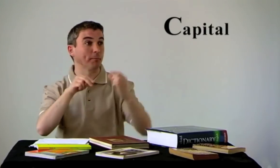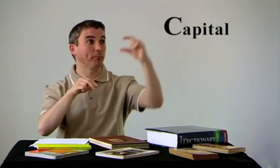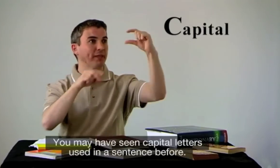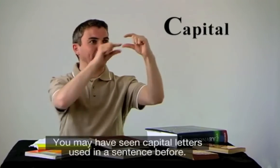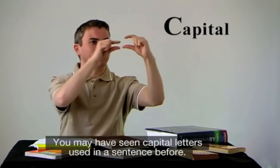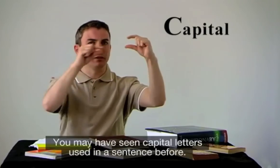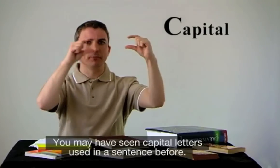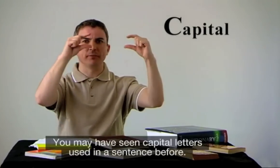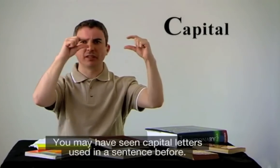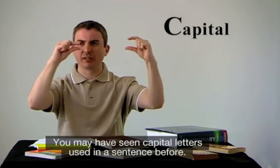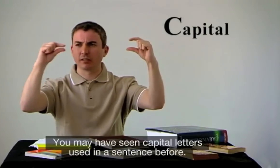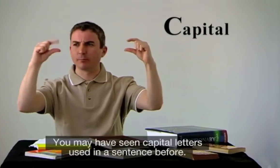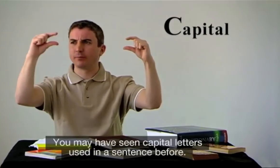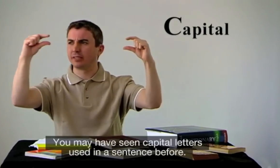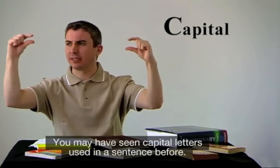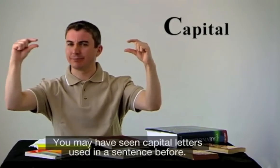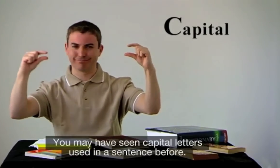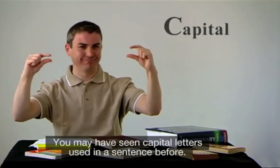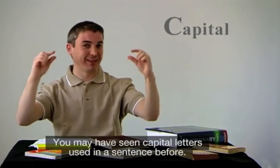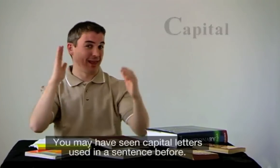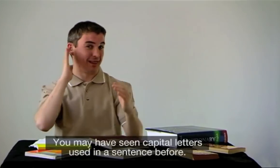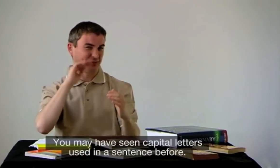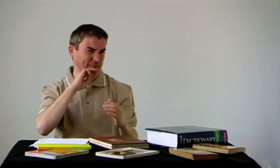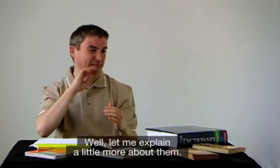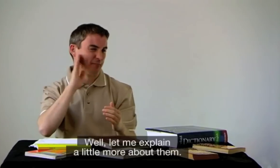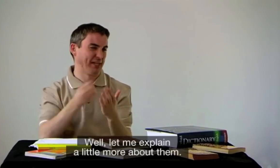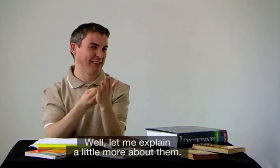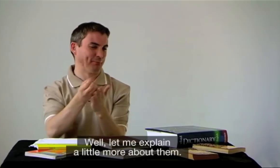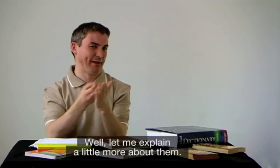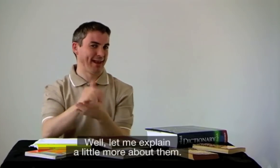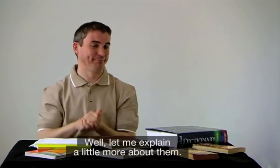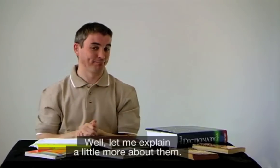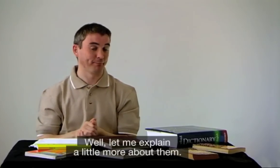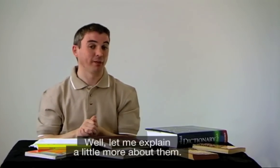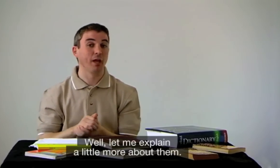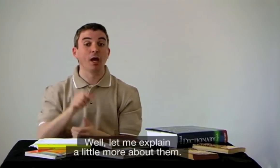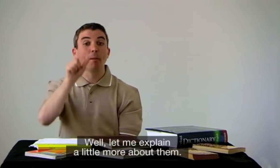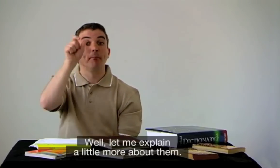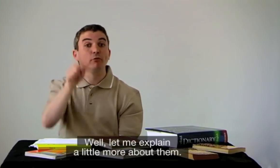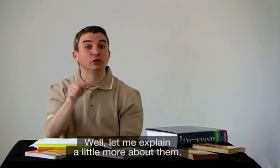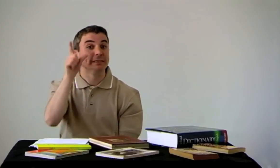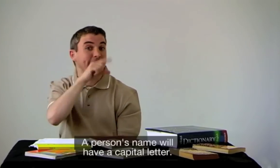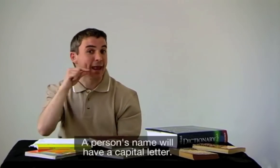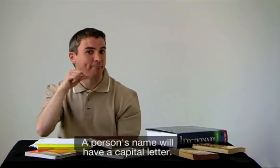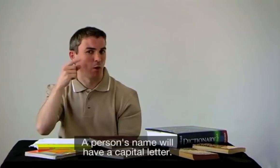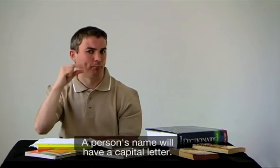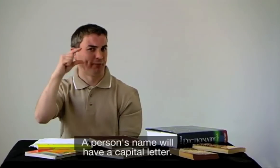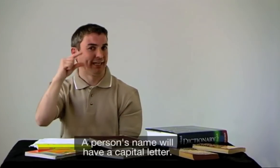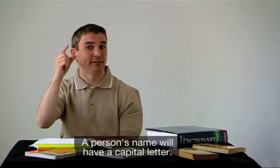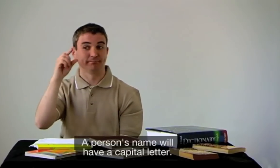You may have seen capital letters used in a sentence before. Well, let me explain a little more about them. A person's name will have a